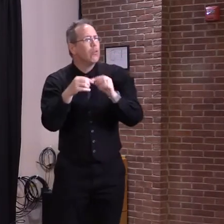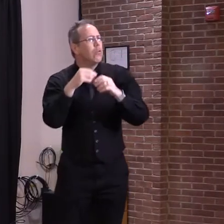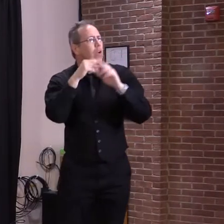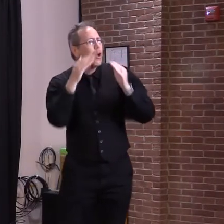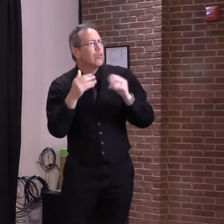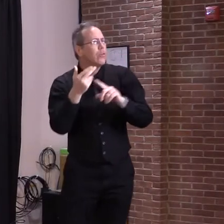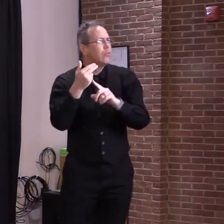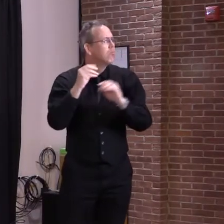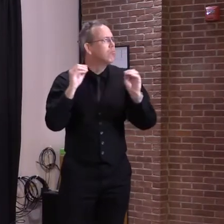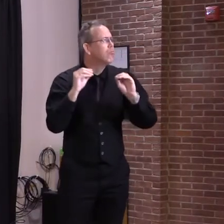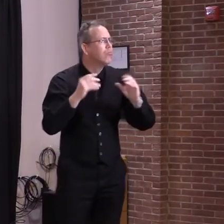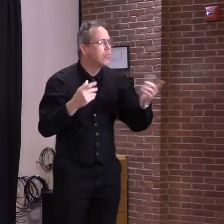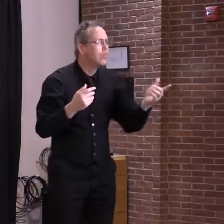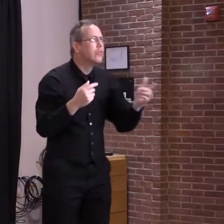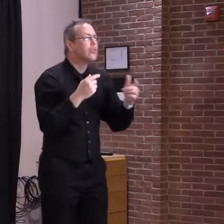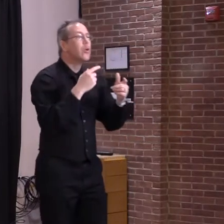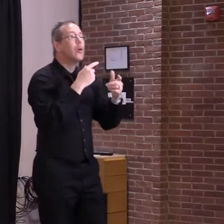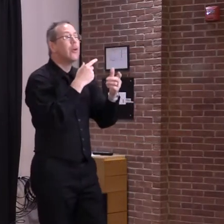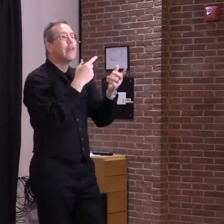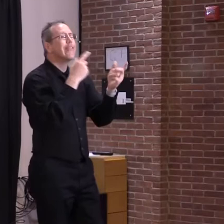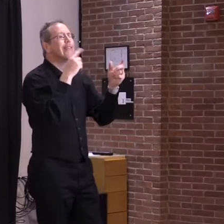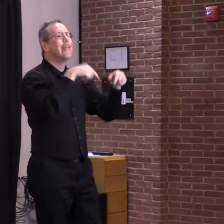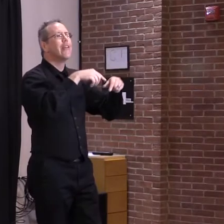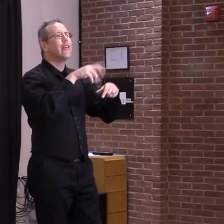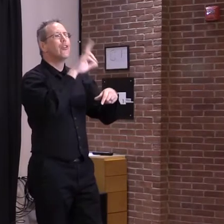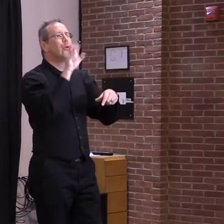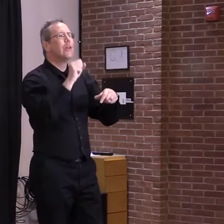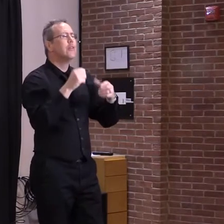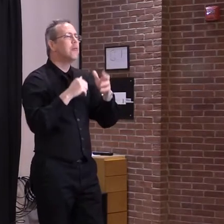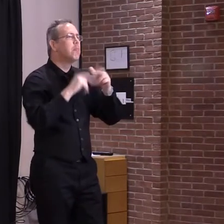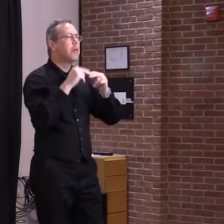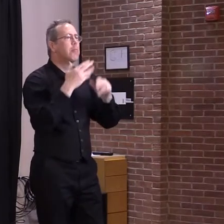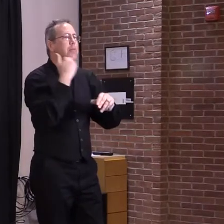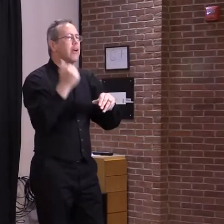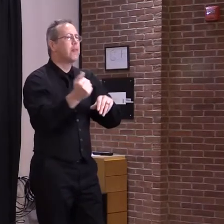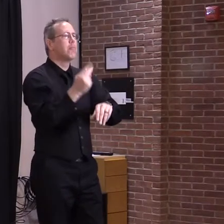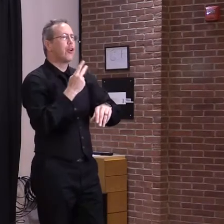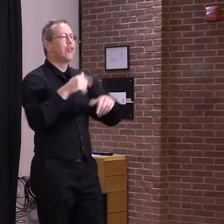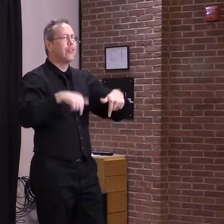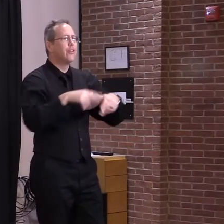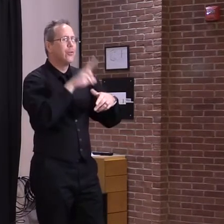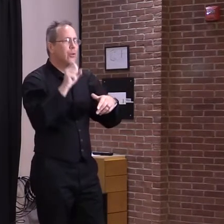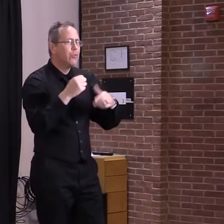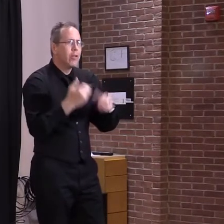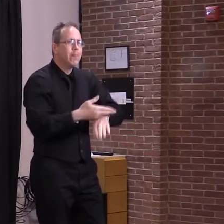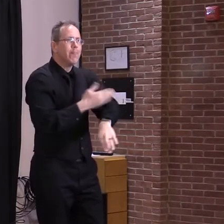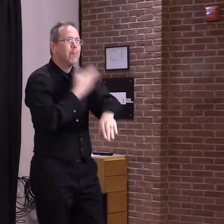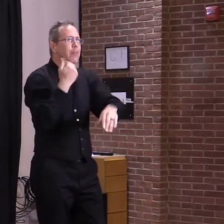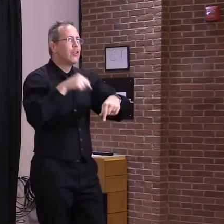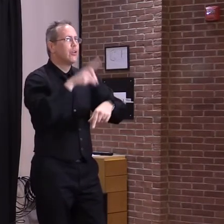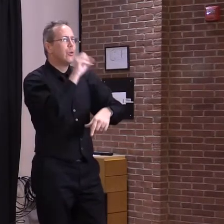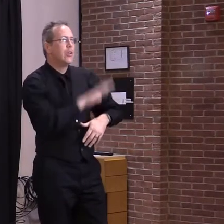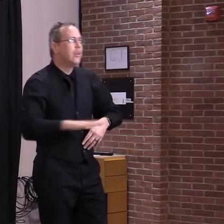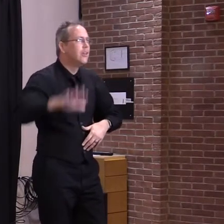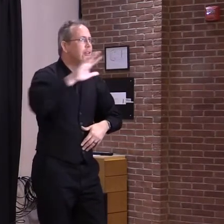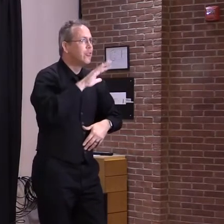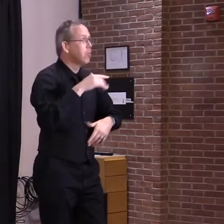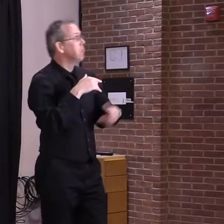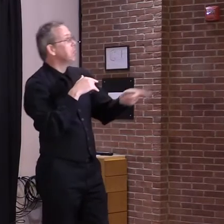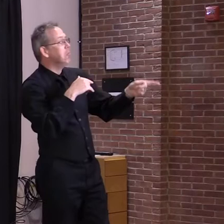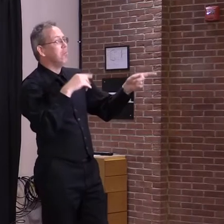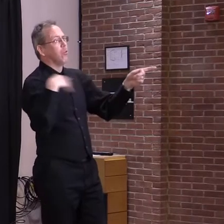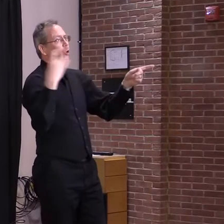Better plan. It doesn't seem like it has any legs at this point. Even the COVID dollars that